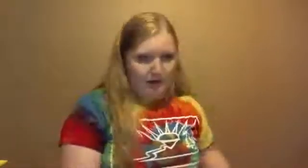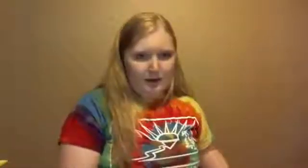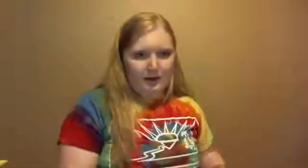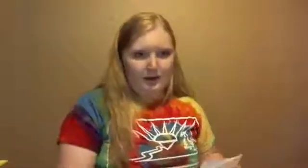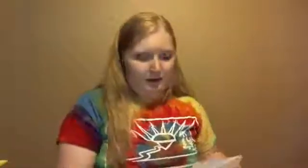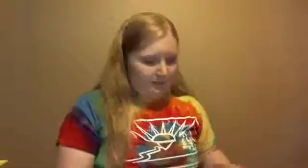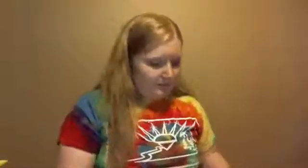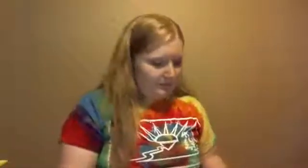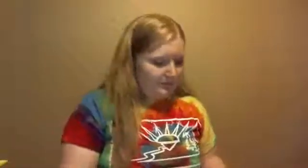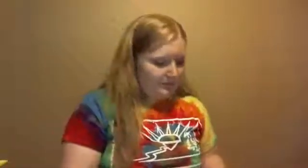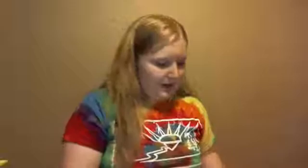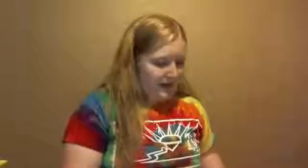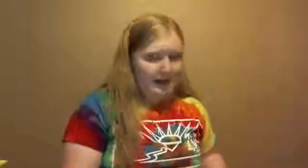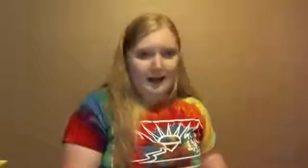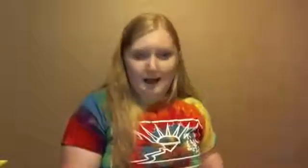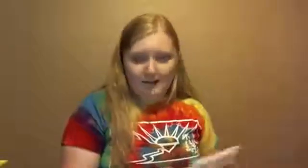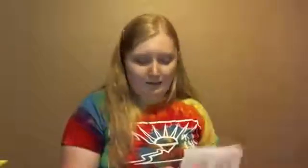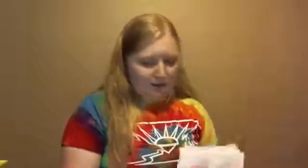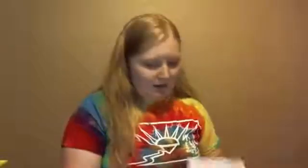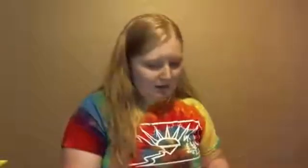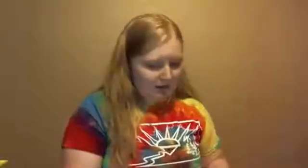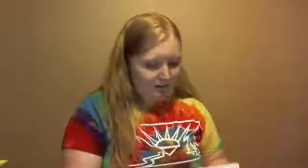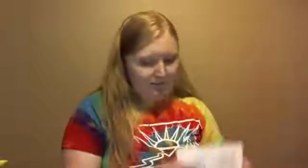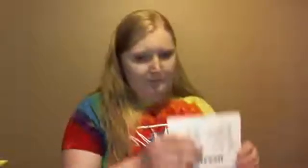then my next one